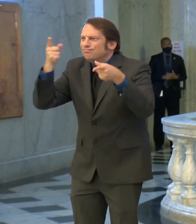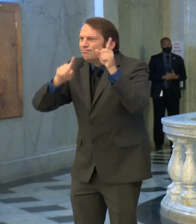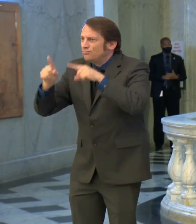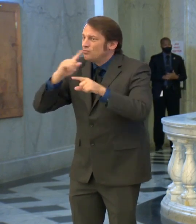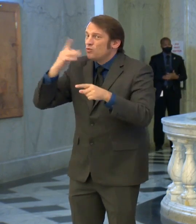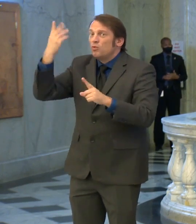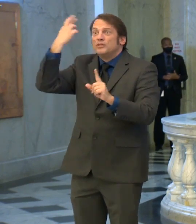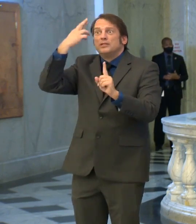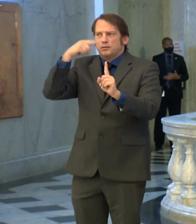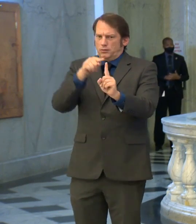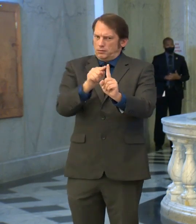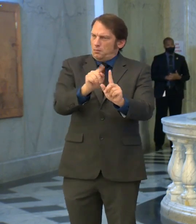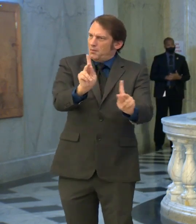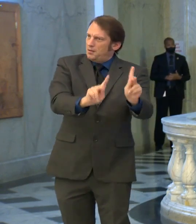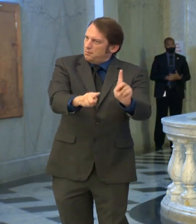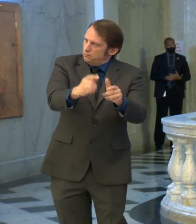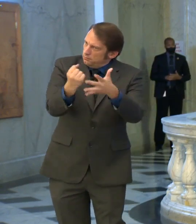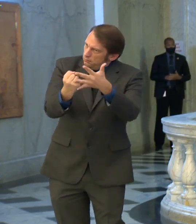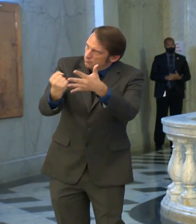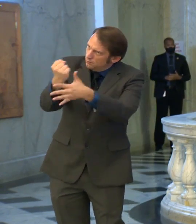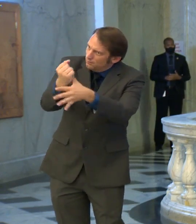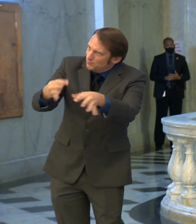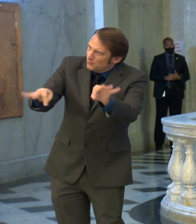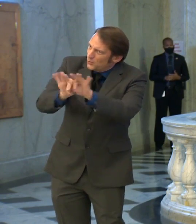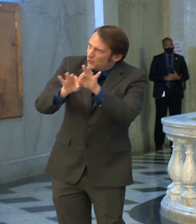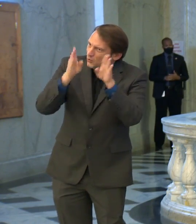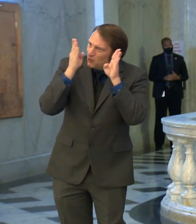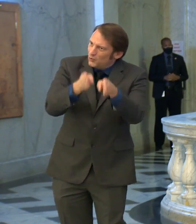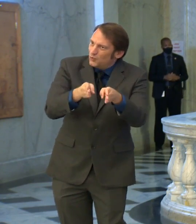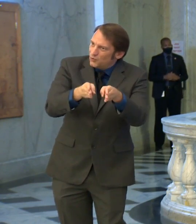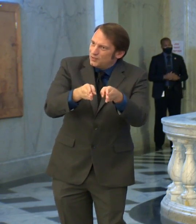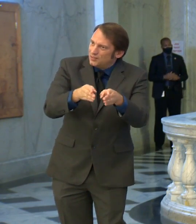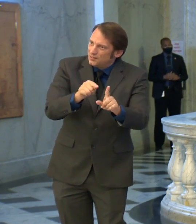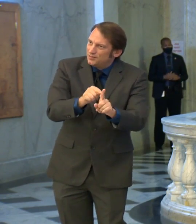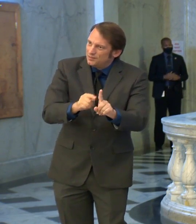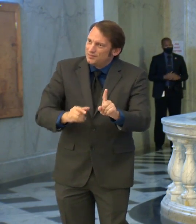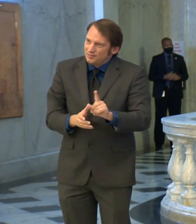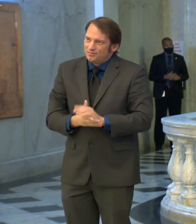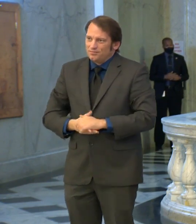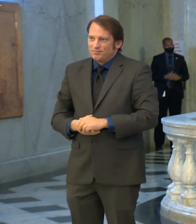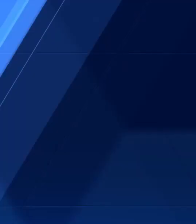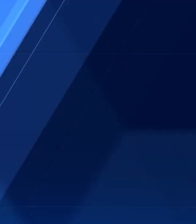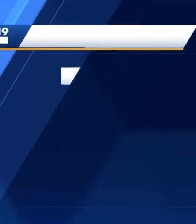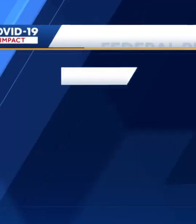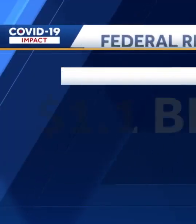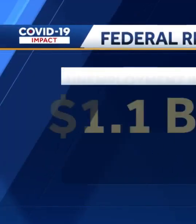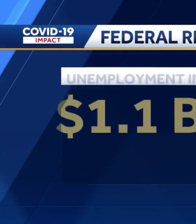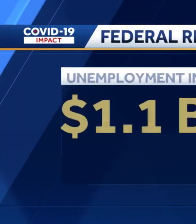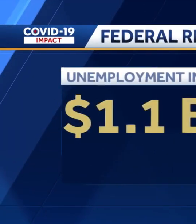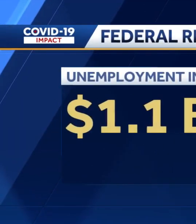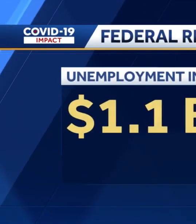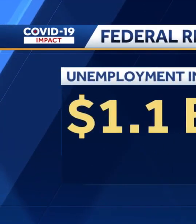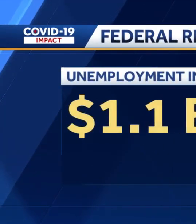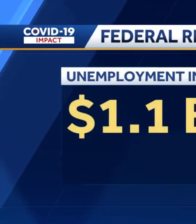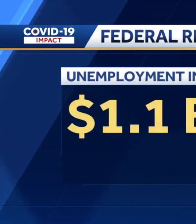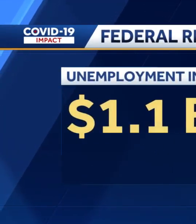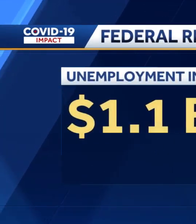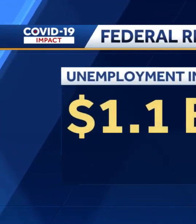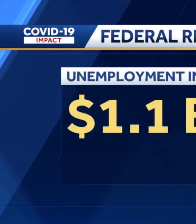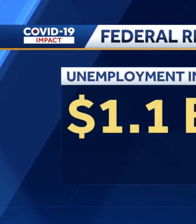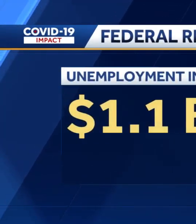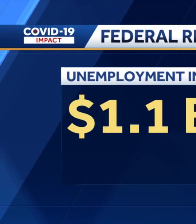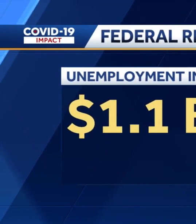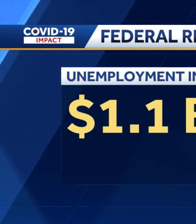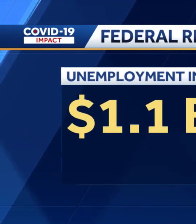real, bipartisan, common sense solutions to the serious problems that face us. The state will use $1.1 billion